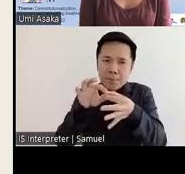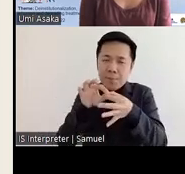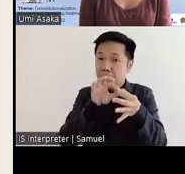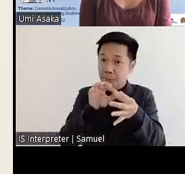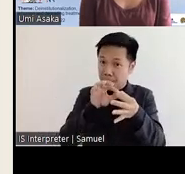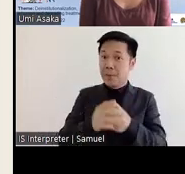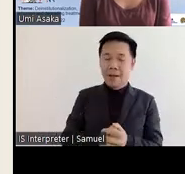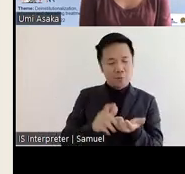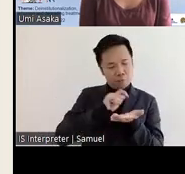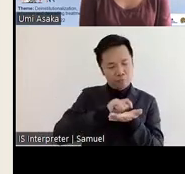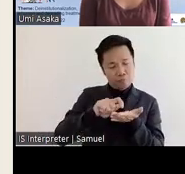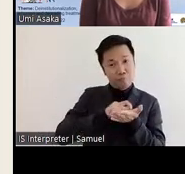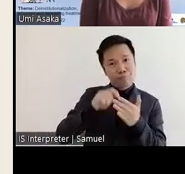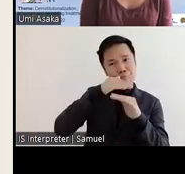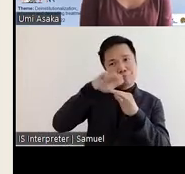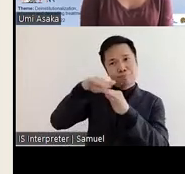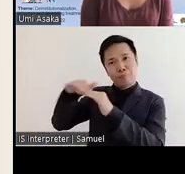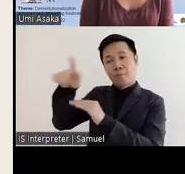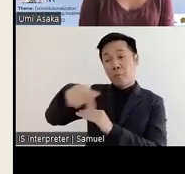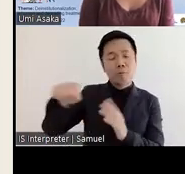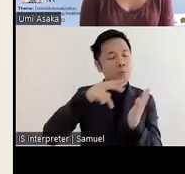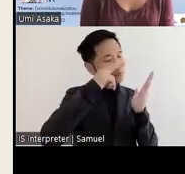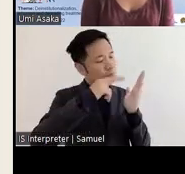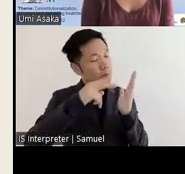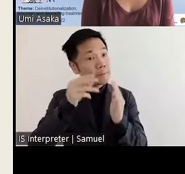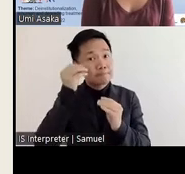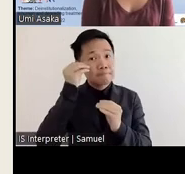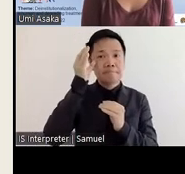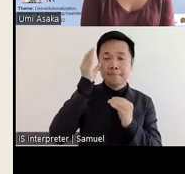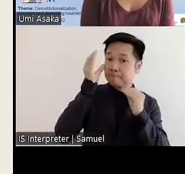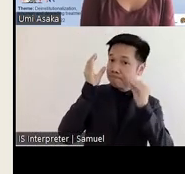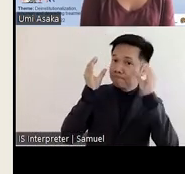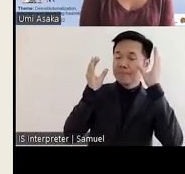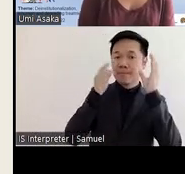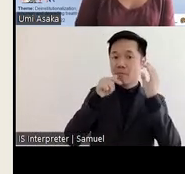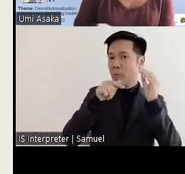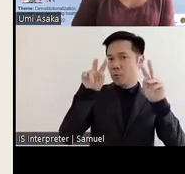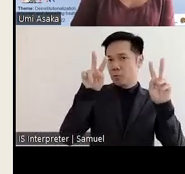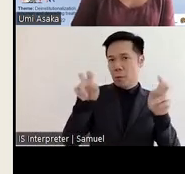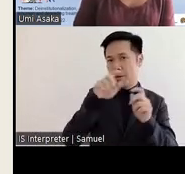incident in 1970. Next slide, please.